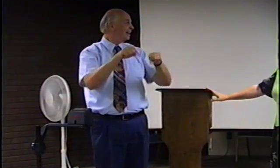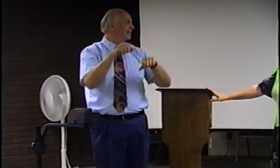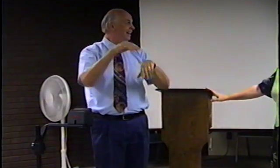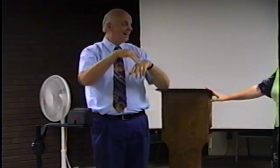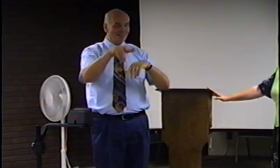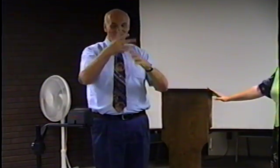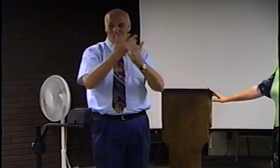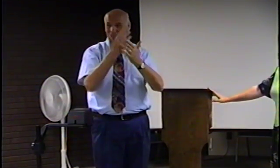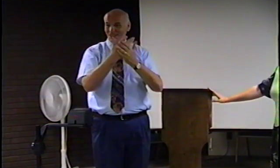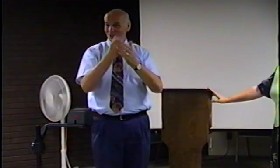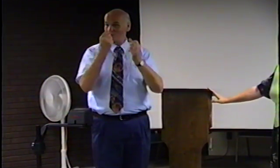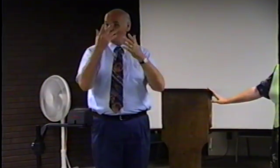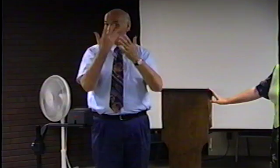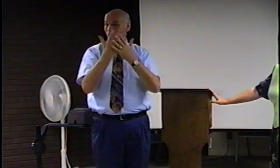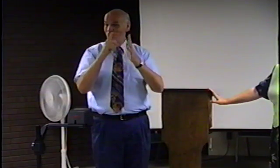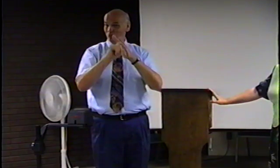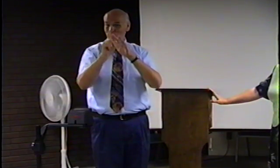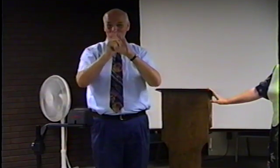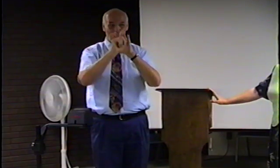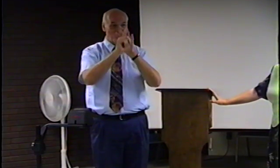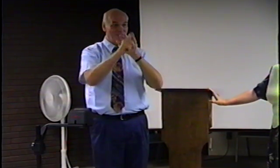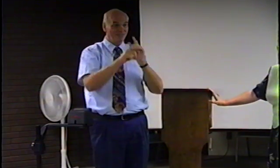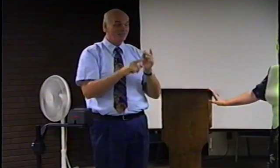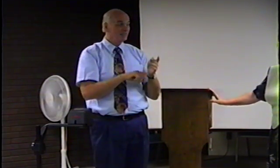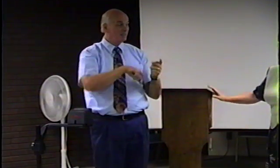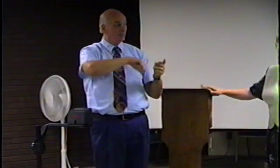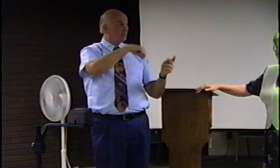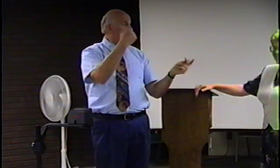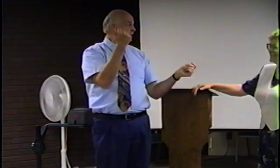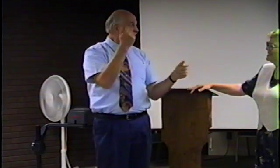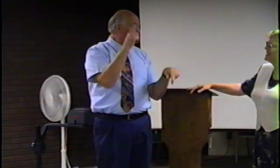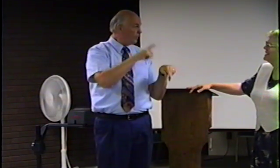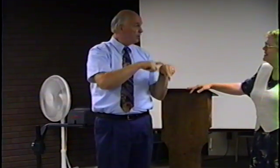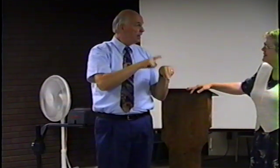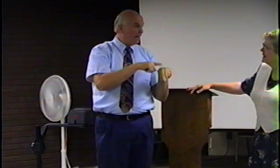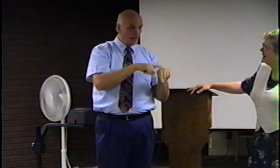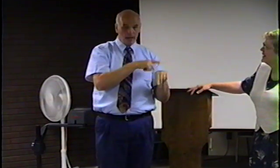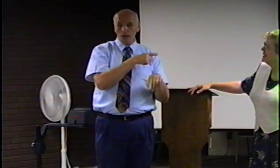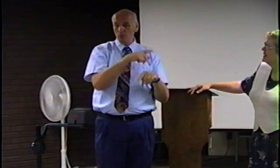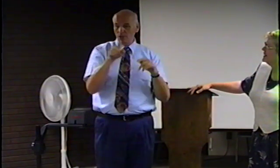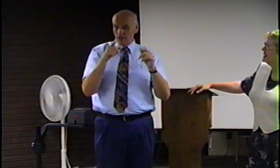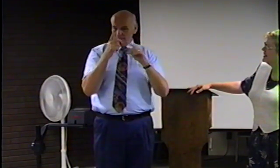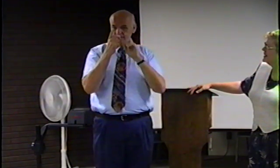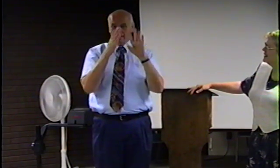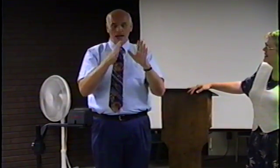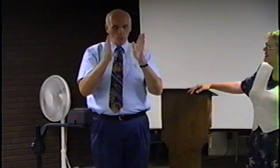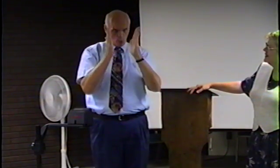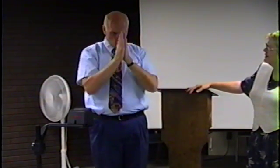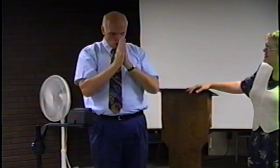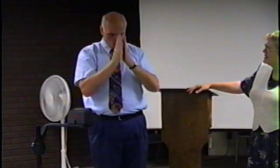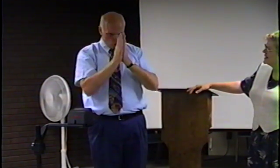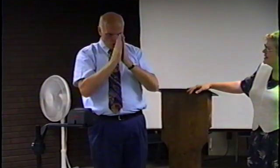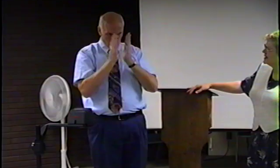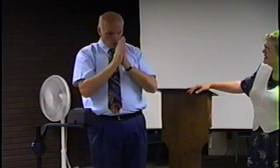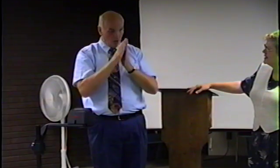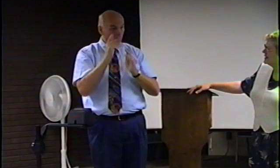Earthquake. At the city of Penetration. In the time, it's the time of birthday,